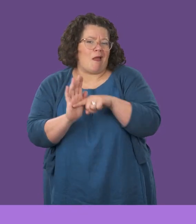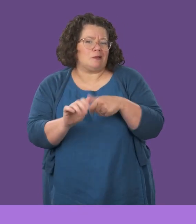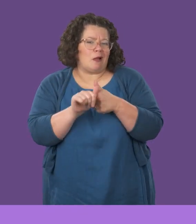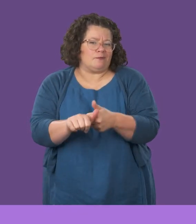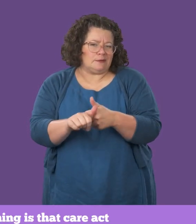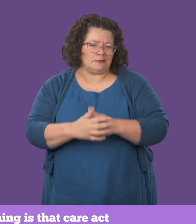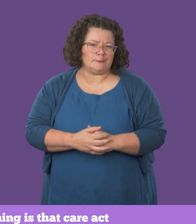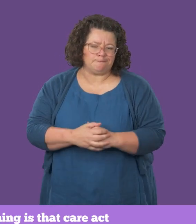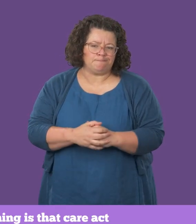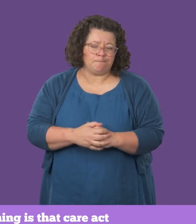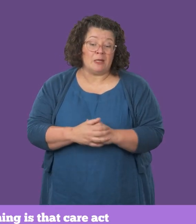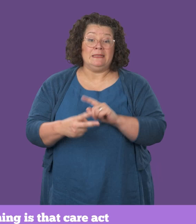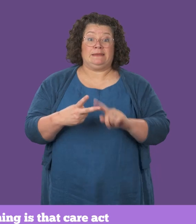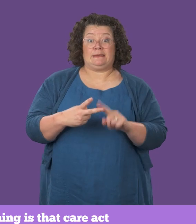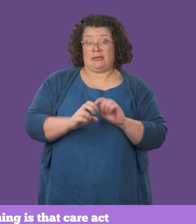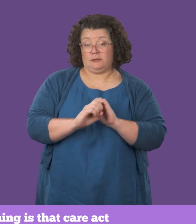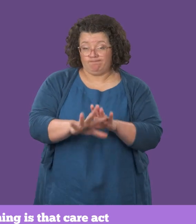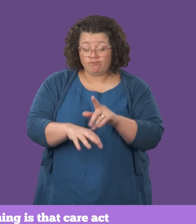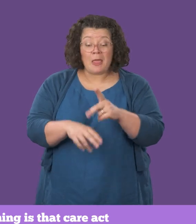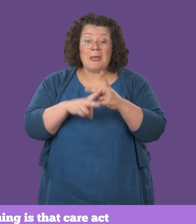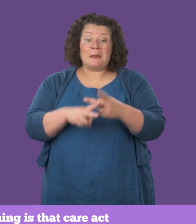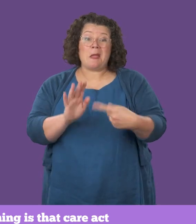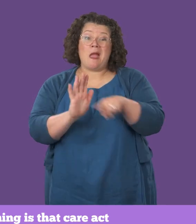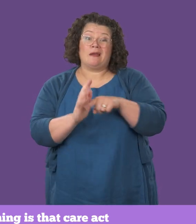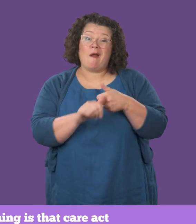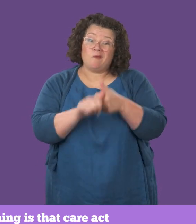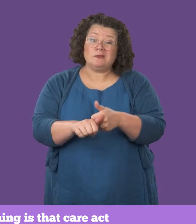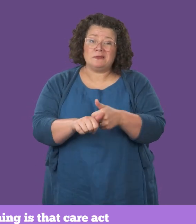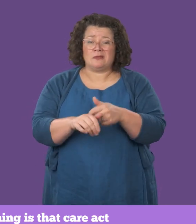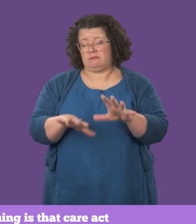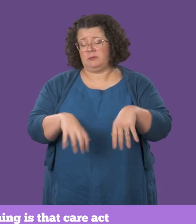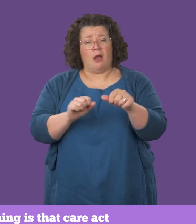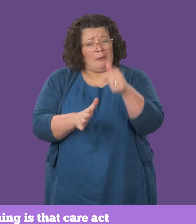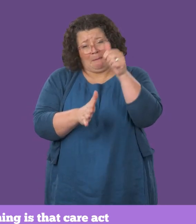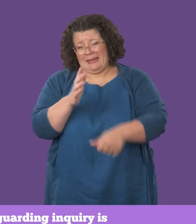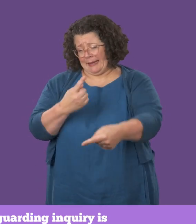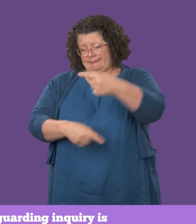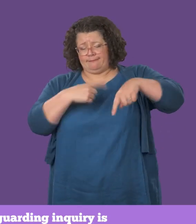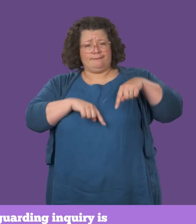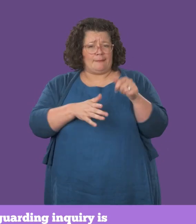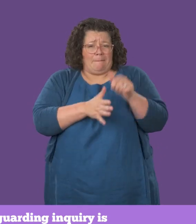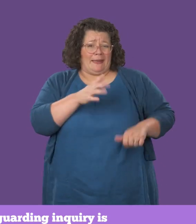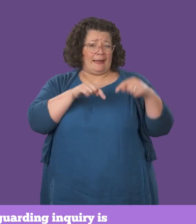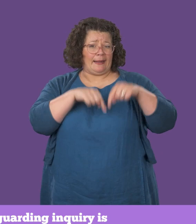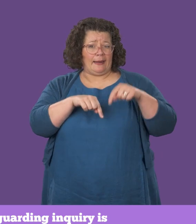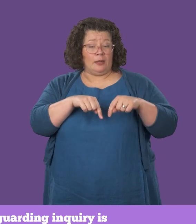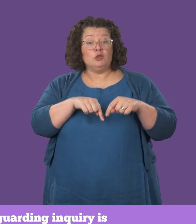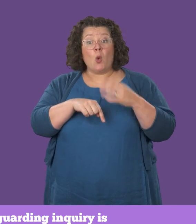And then the second thing is that Care Act advocacy happens right at the beginning. So as soon as a safeguarding inquiry is